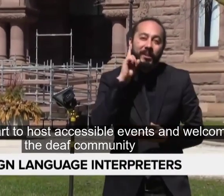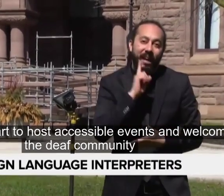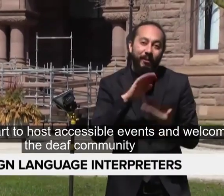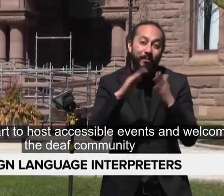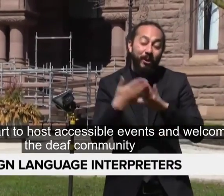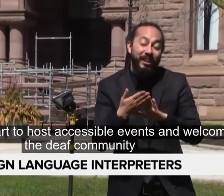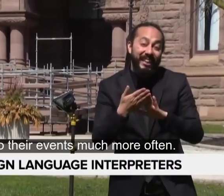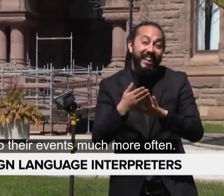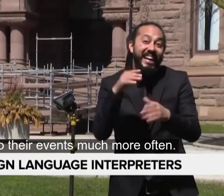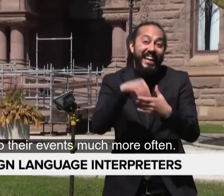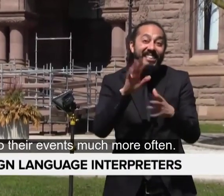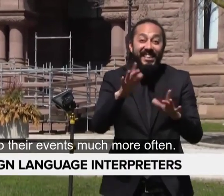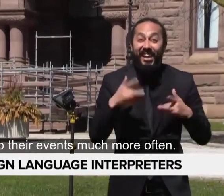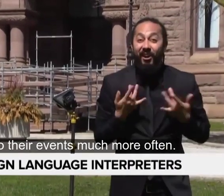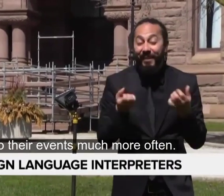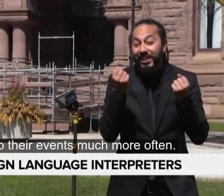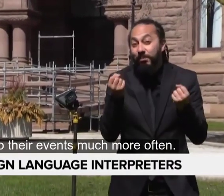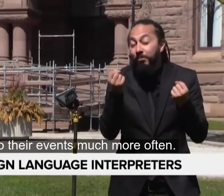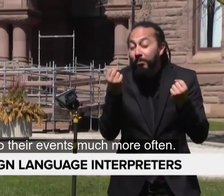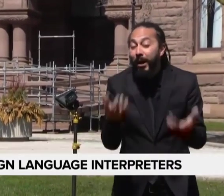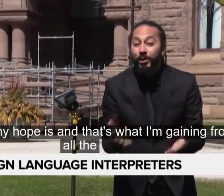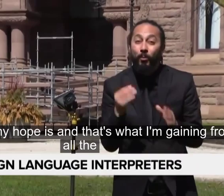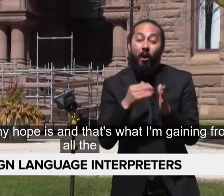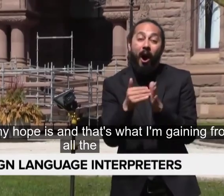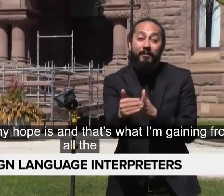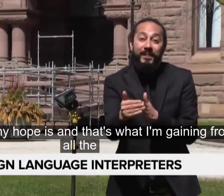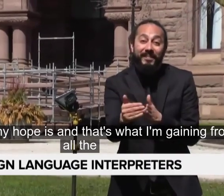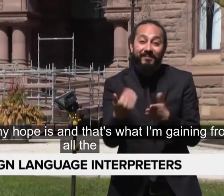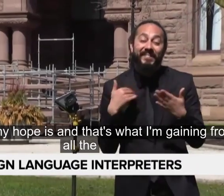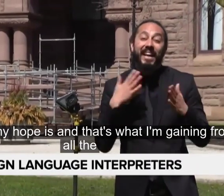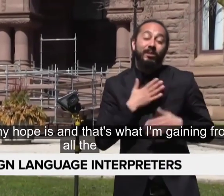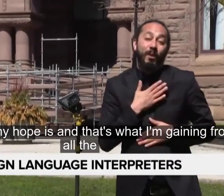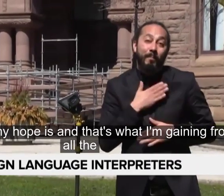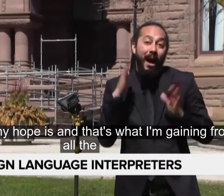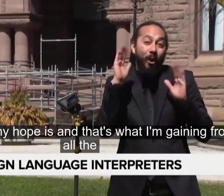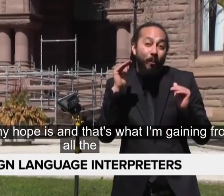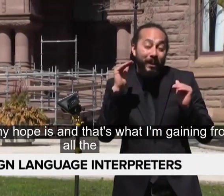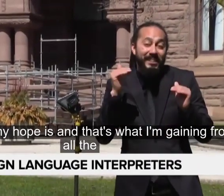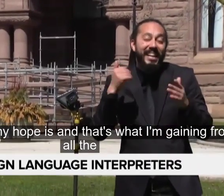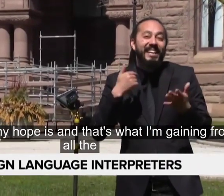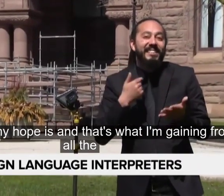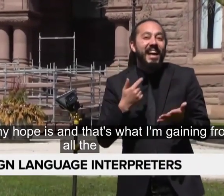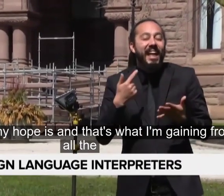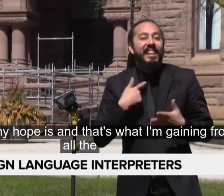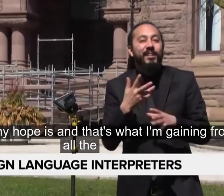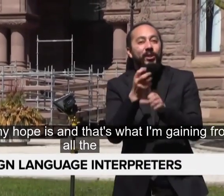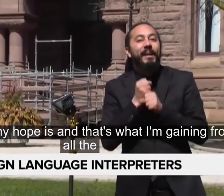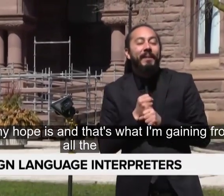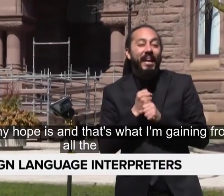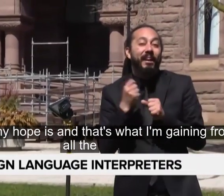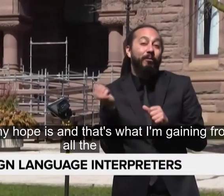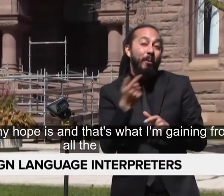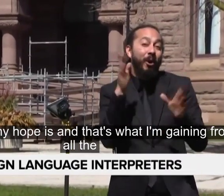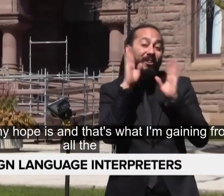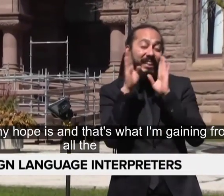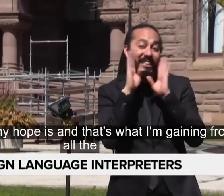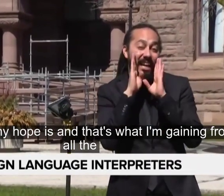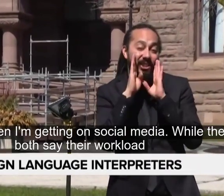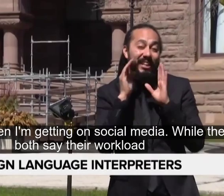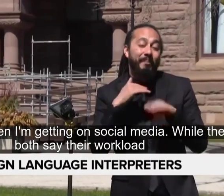deaf community into their events much more often. That's what my hope is, and that's what I'm gaining from all of the attention that I'm